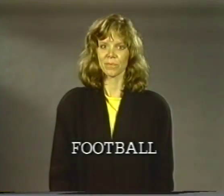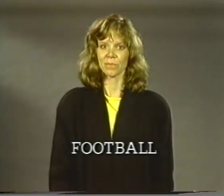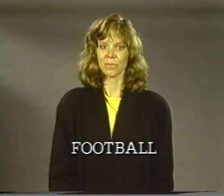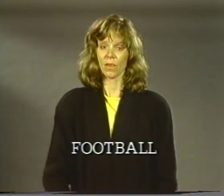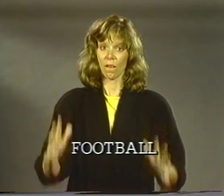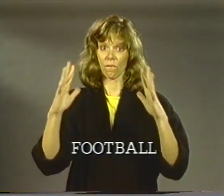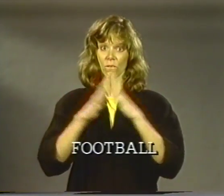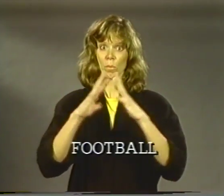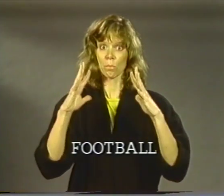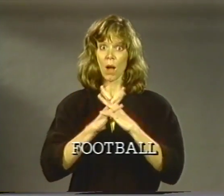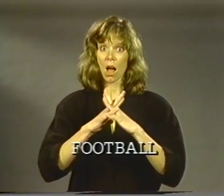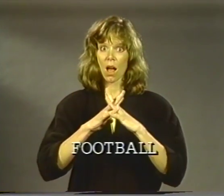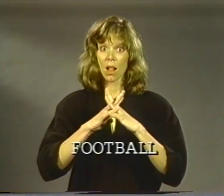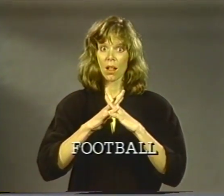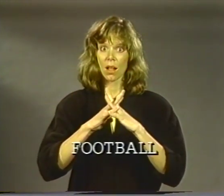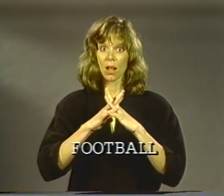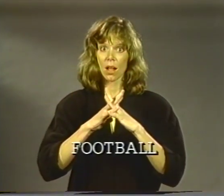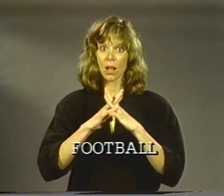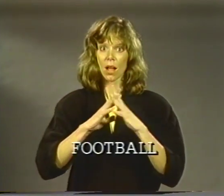Football, bowling,